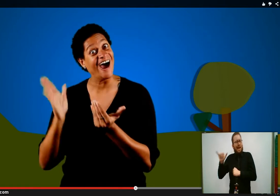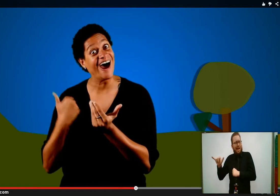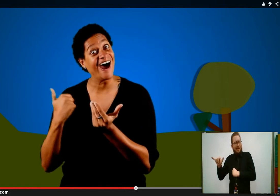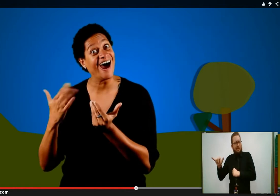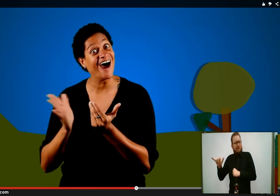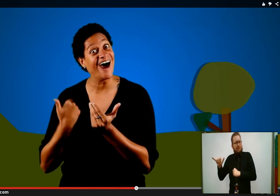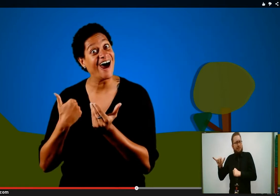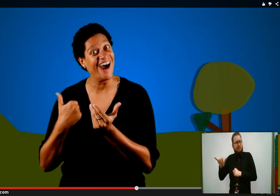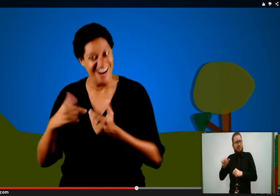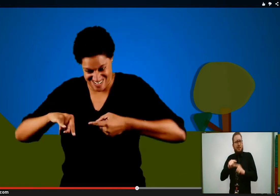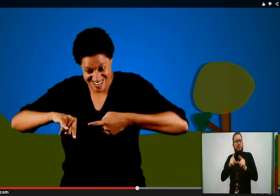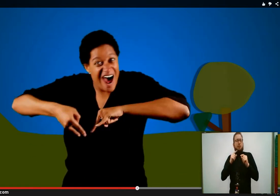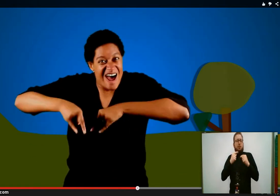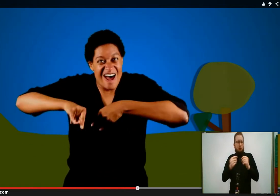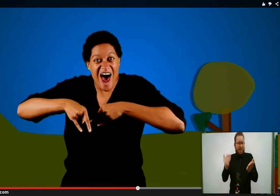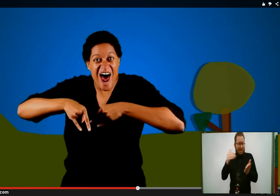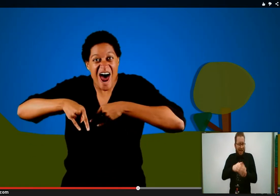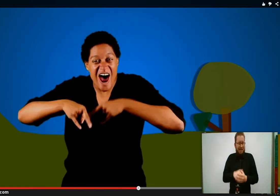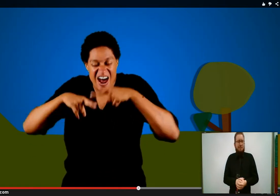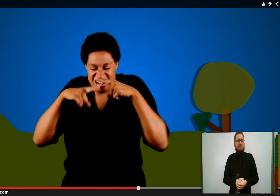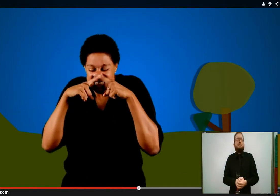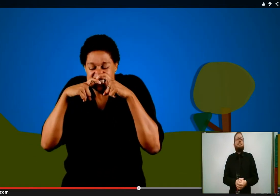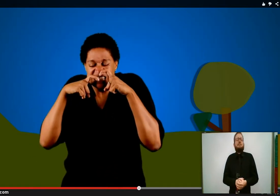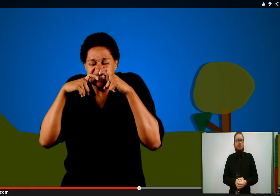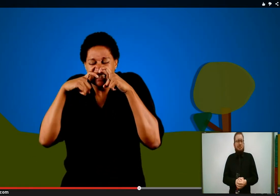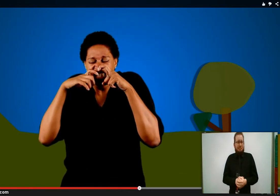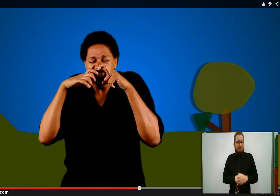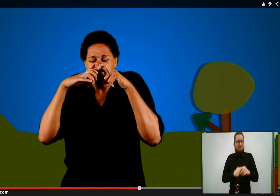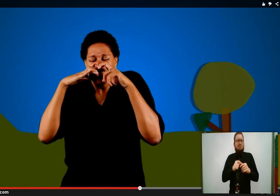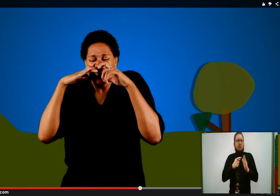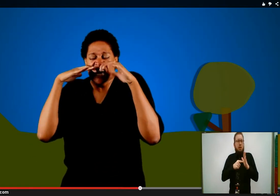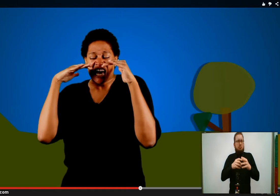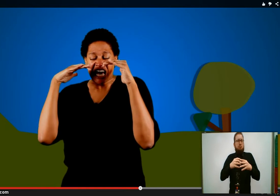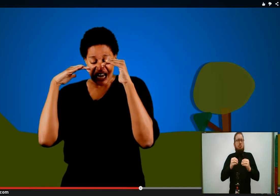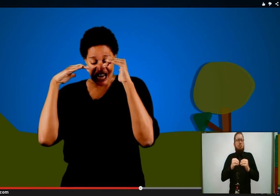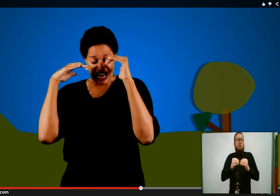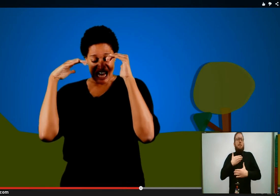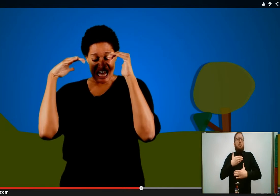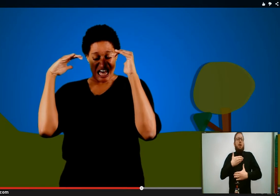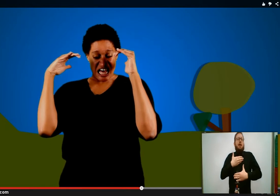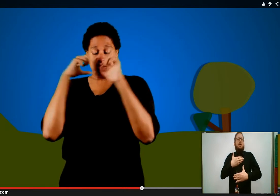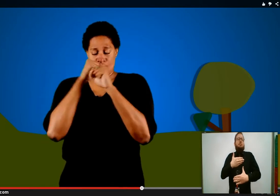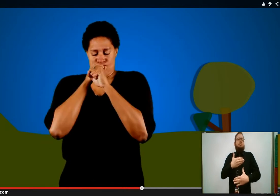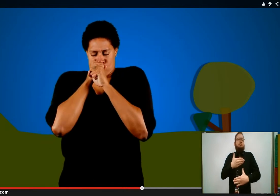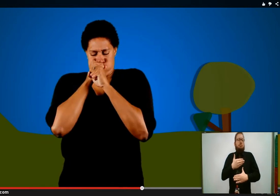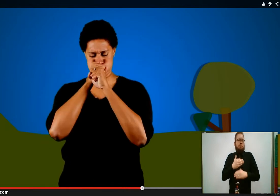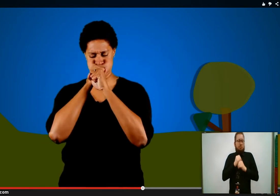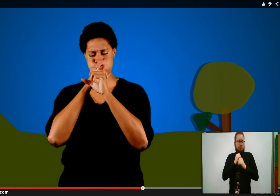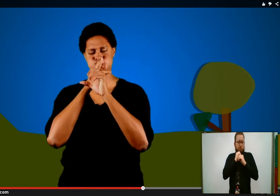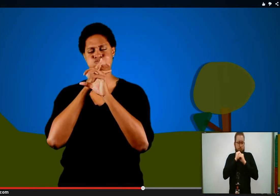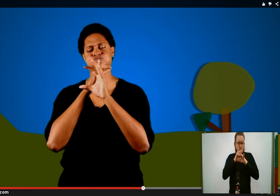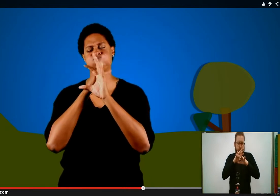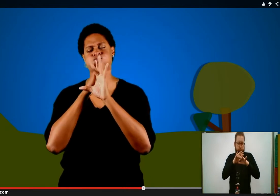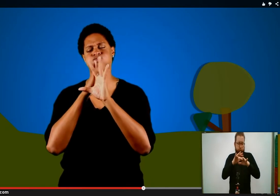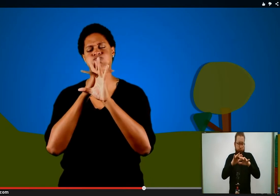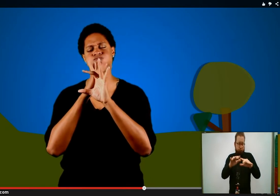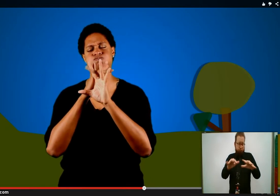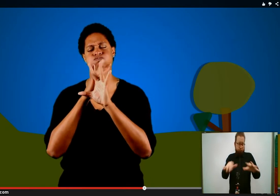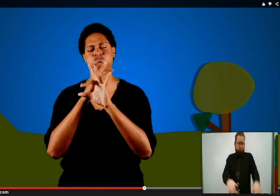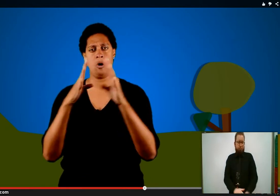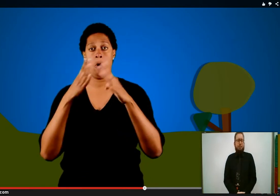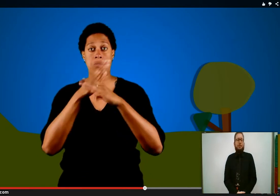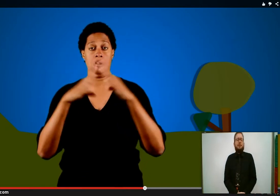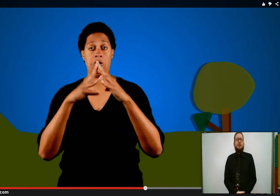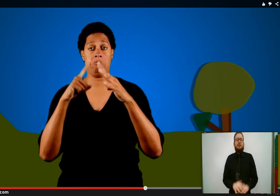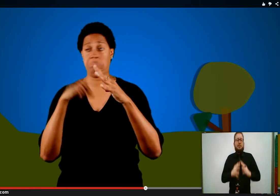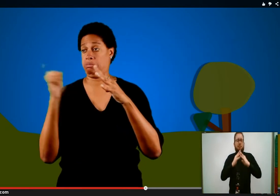That shows that the house is a little bit stronger than the hay. So he's trying again. To show he's, breathing more heavily.